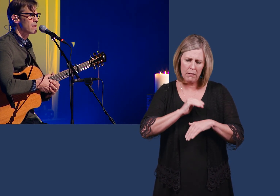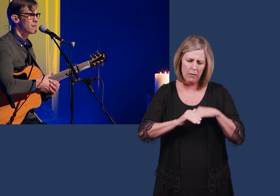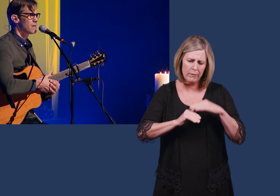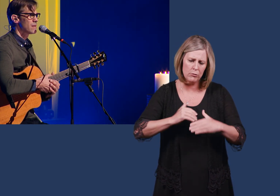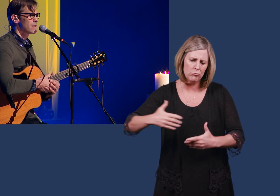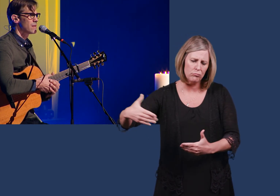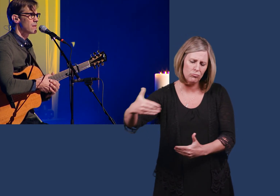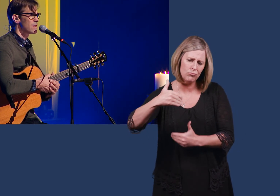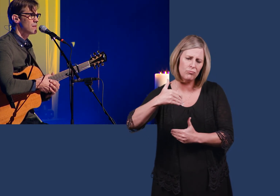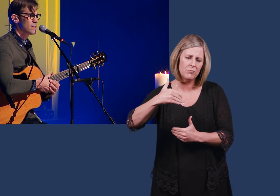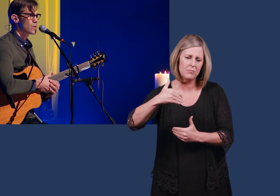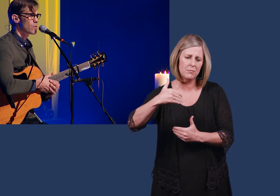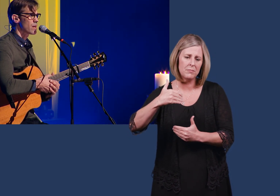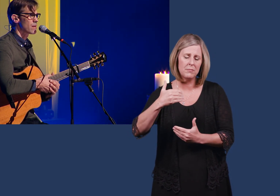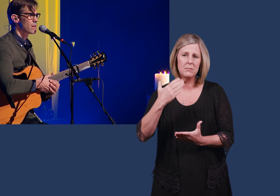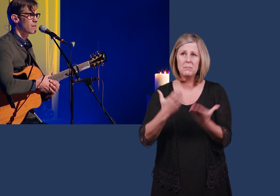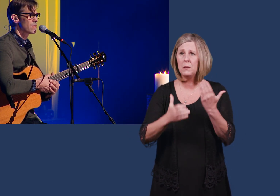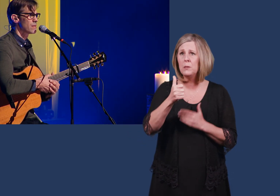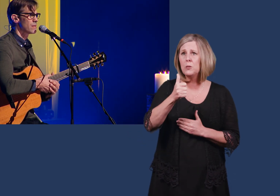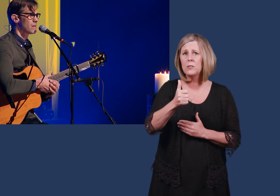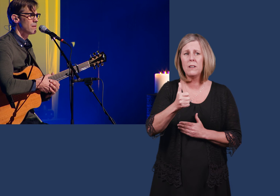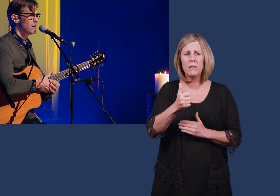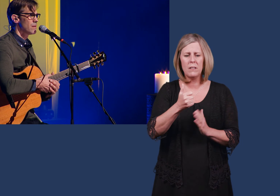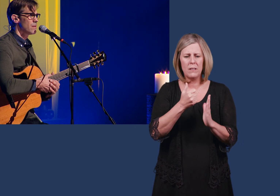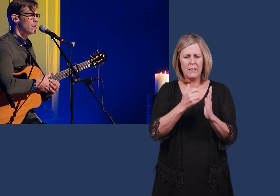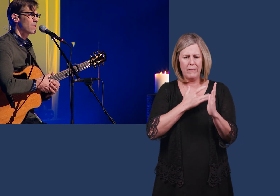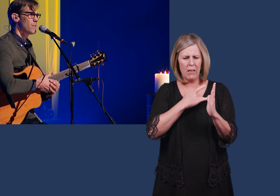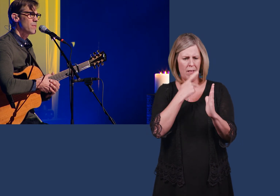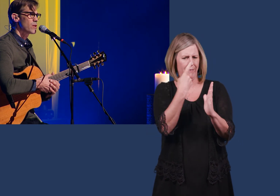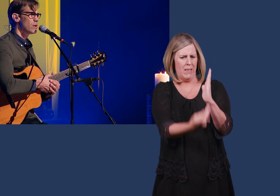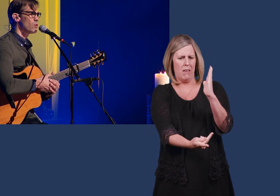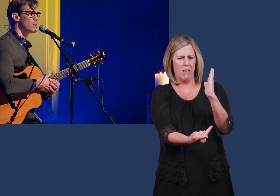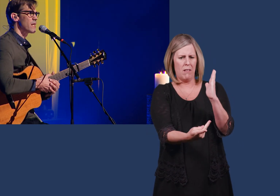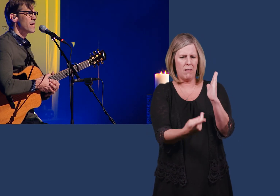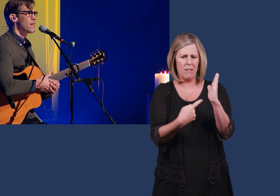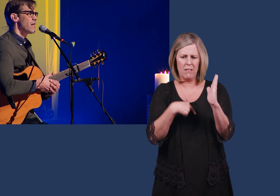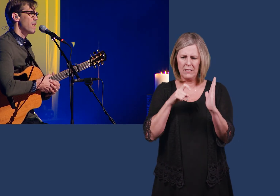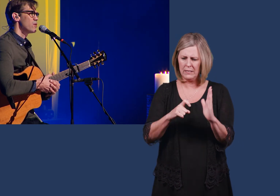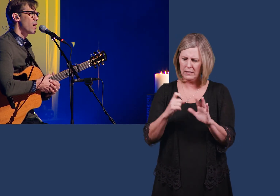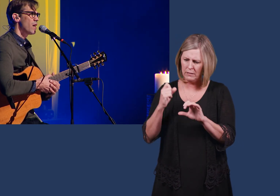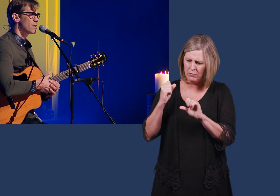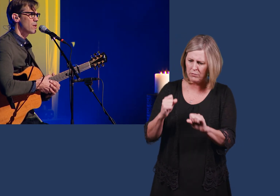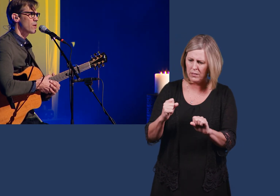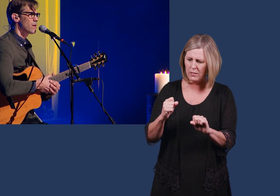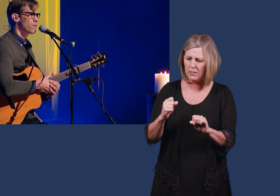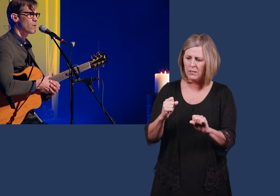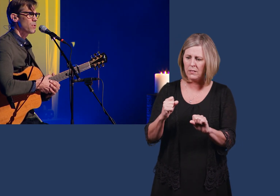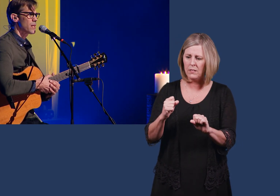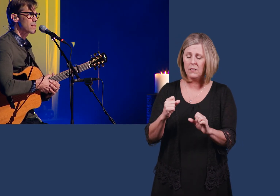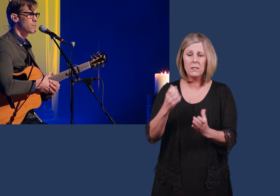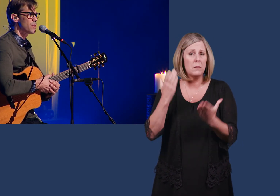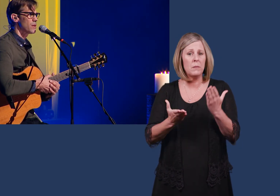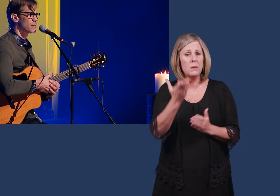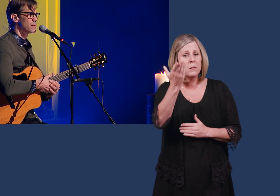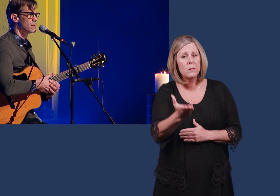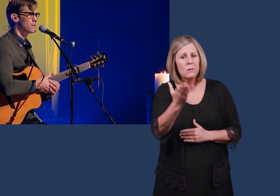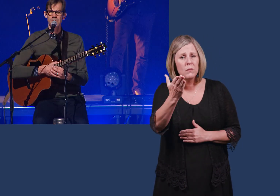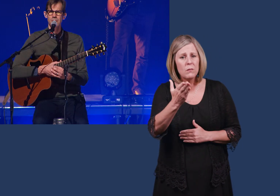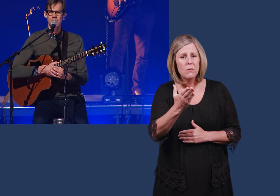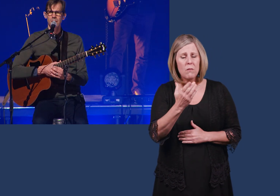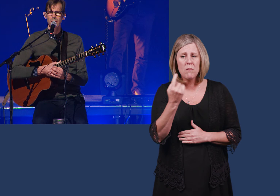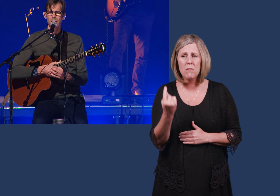failing and you need strength. Or maybe you're lonely and you're hungering for a place to belong.